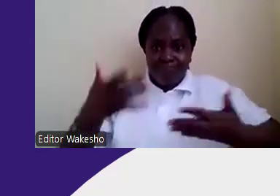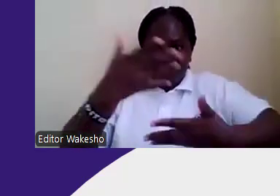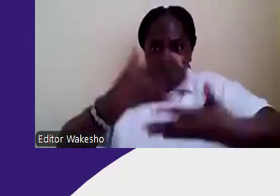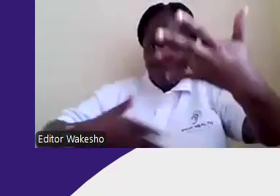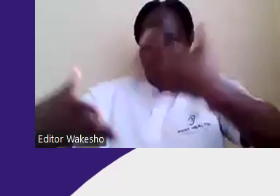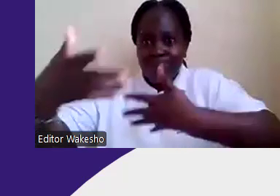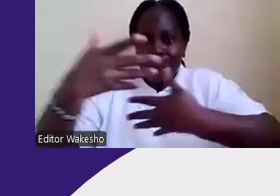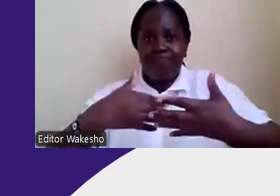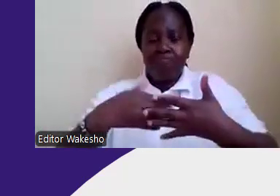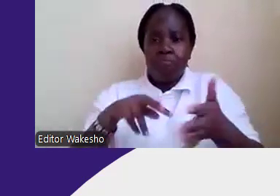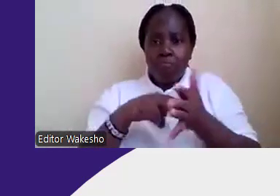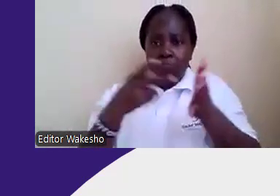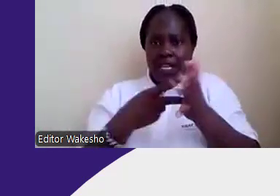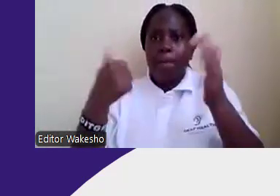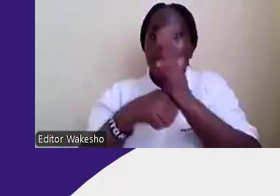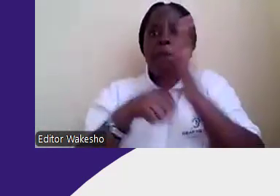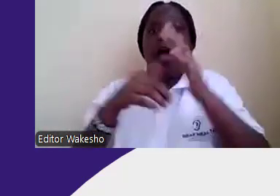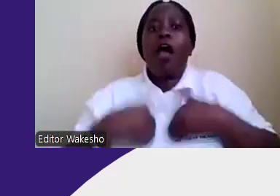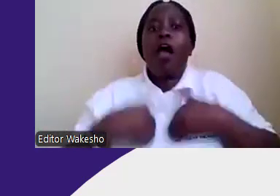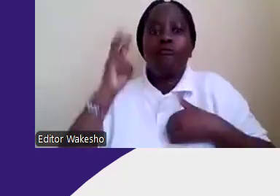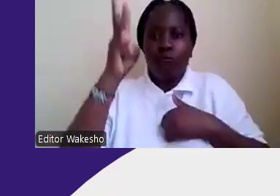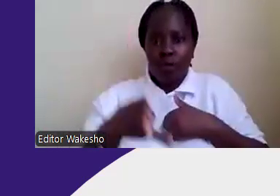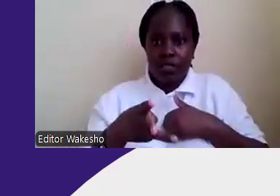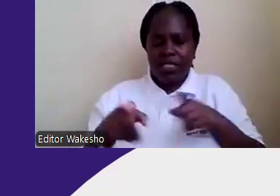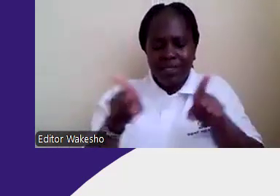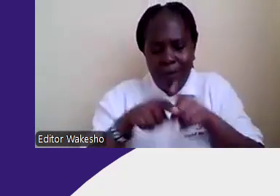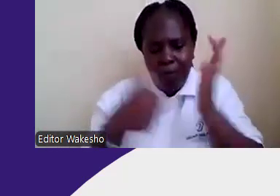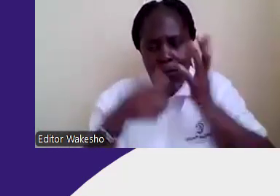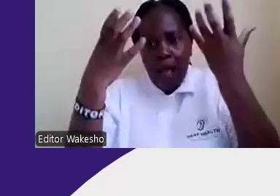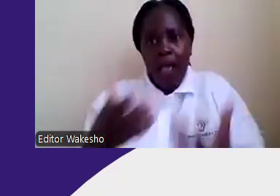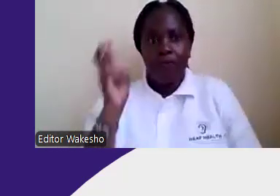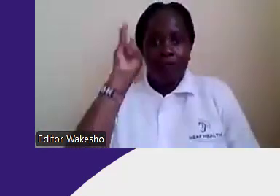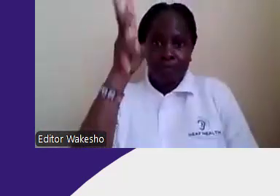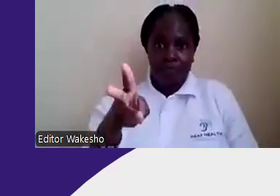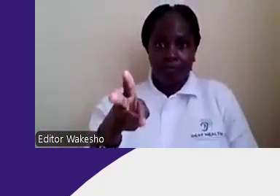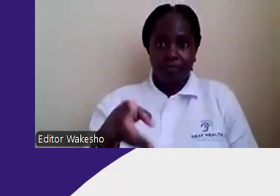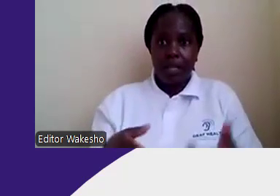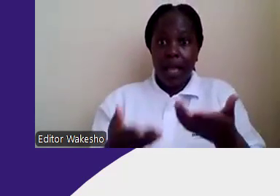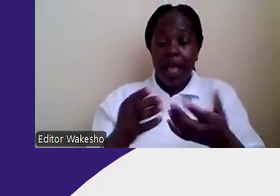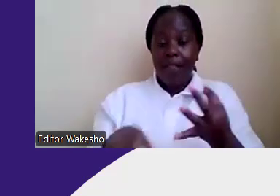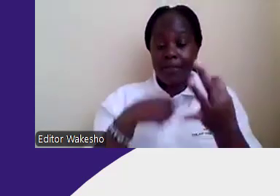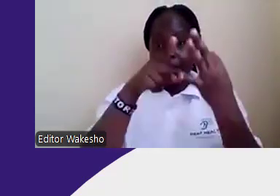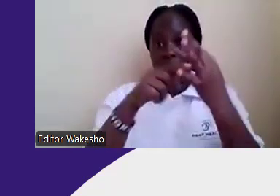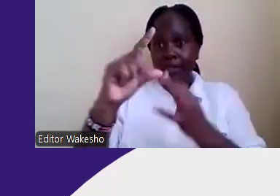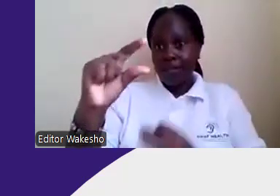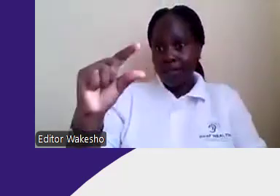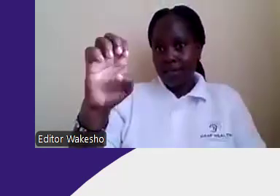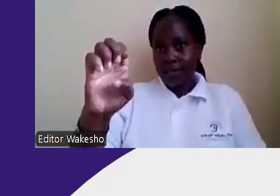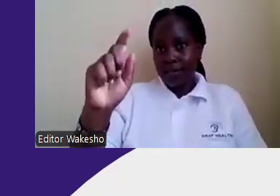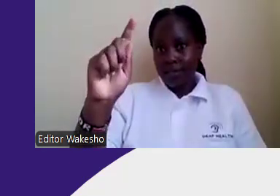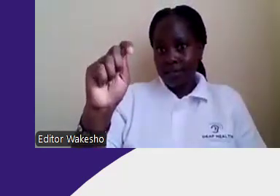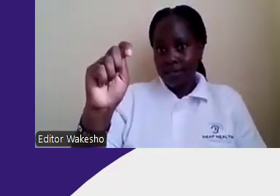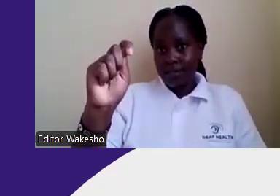an issue. And again, you'd have the same problem. You can also have gestational diabetes. This one will primarily happen during